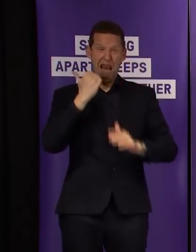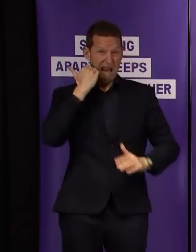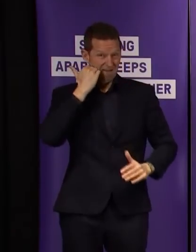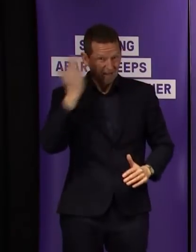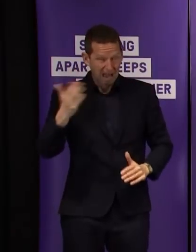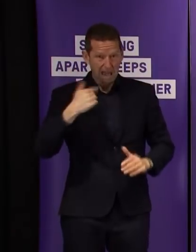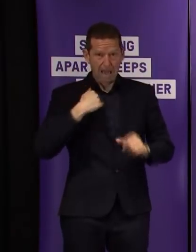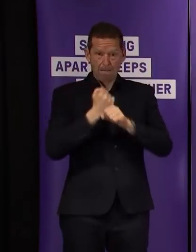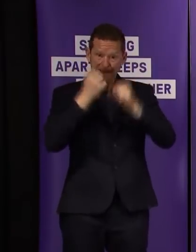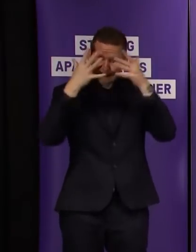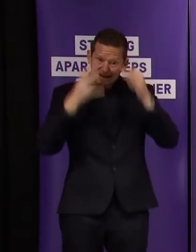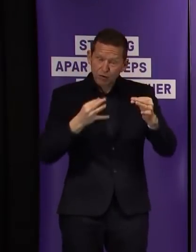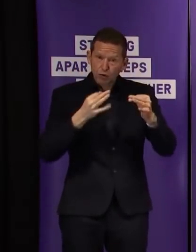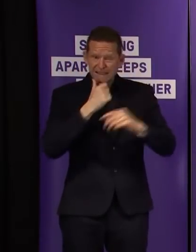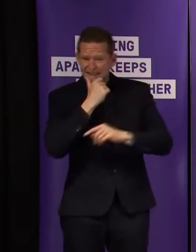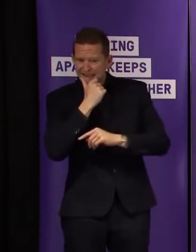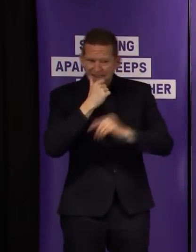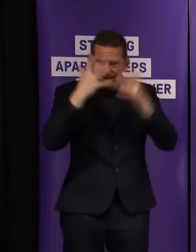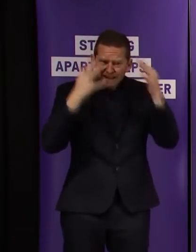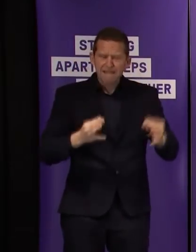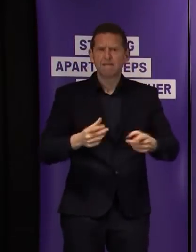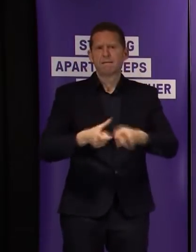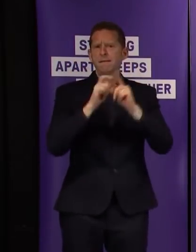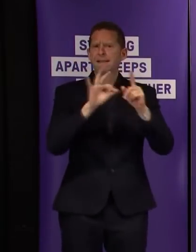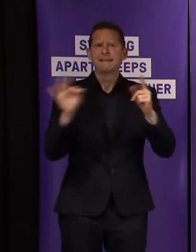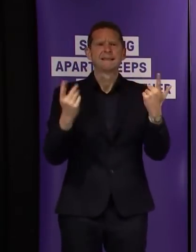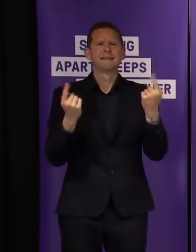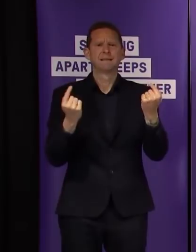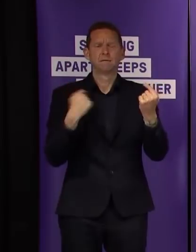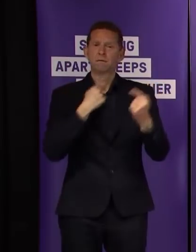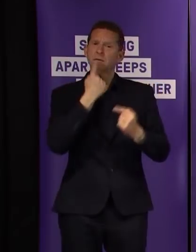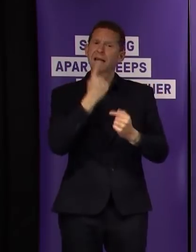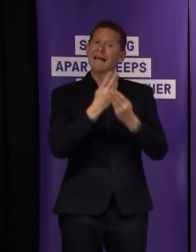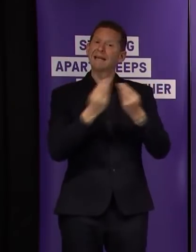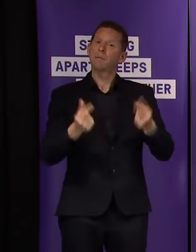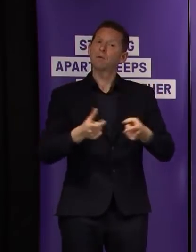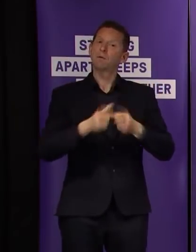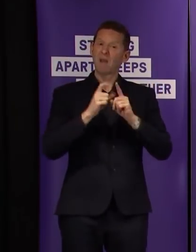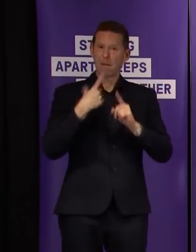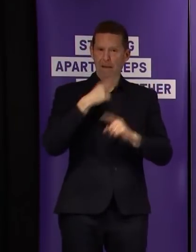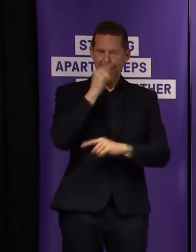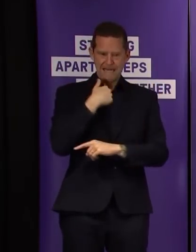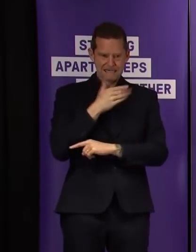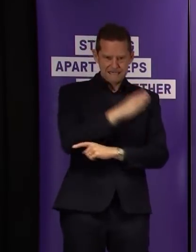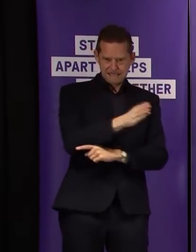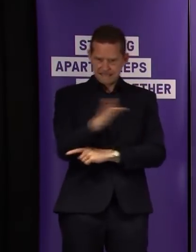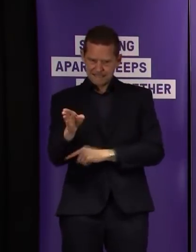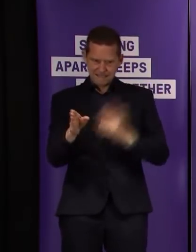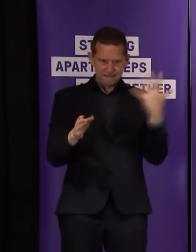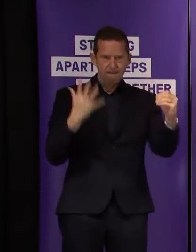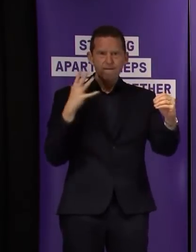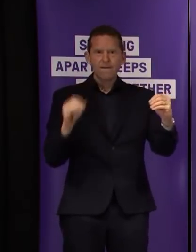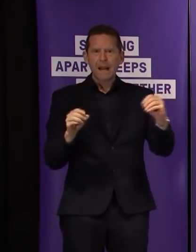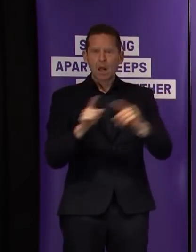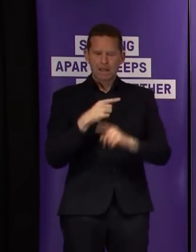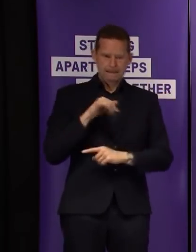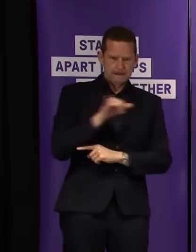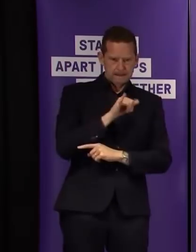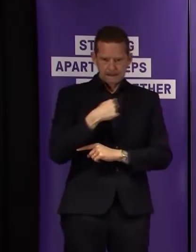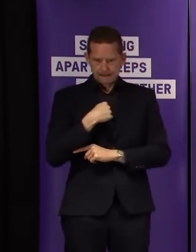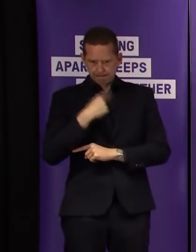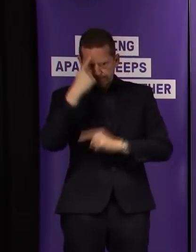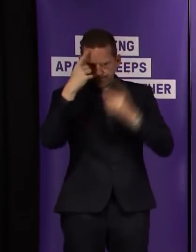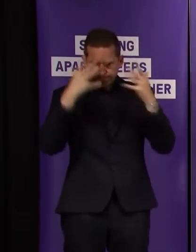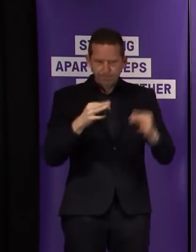are really, really difficult. Some of them are difficult because they're a genuine 50-50 choice. You're not quite certain which option to